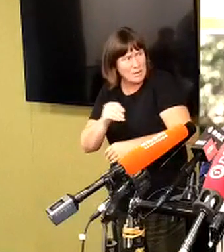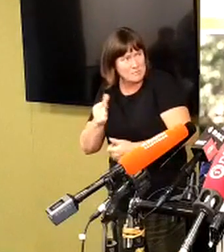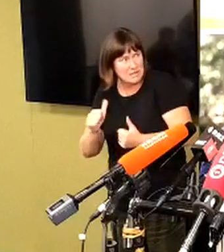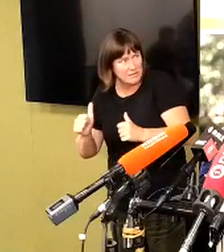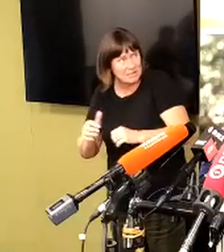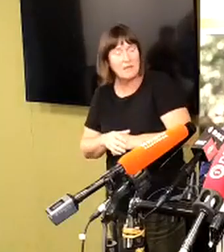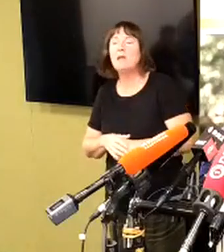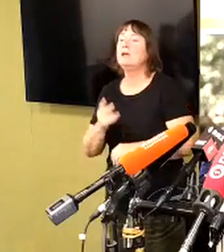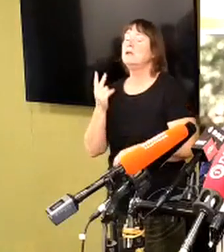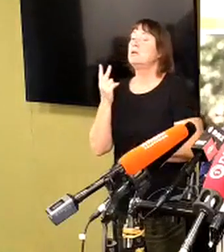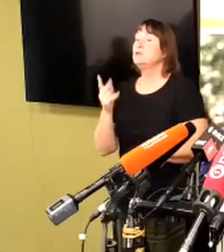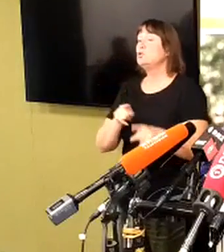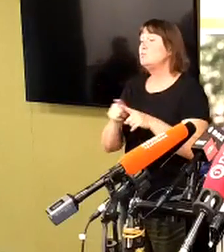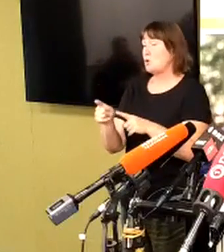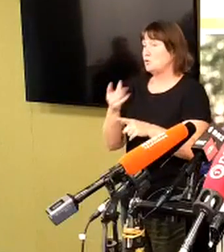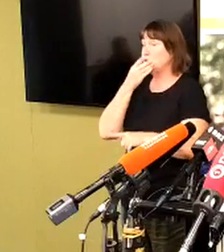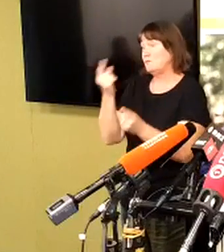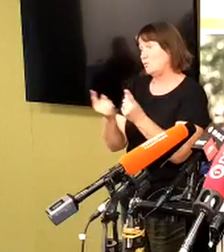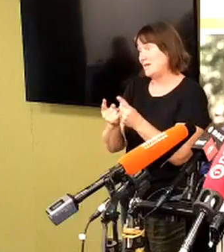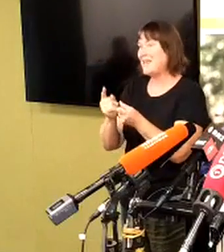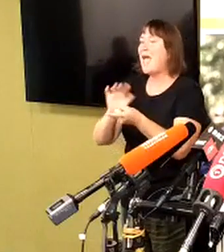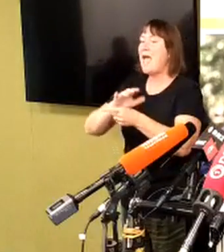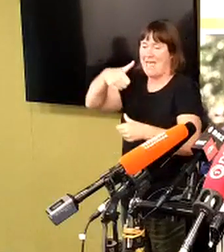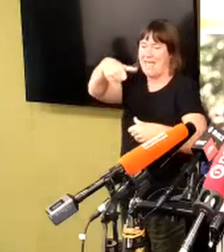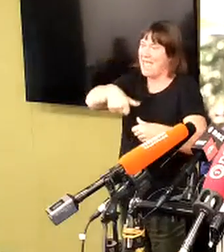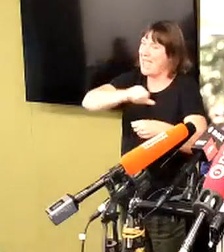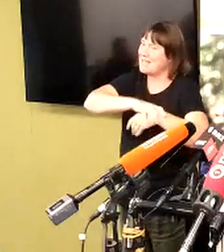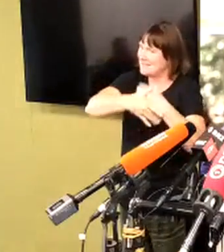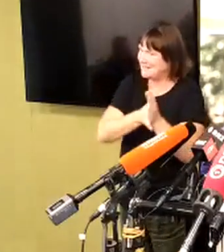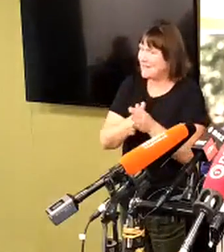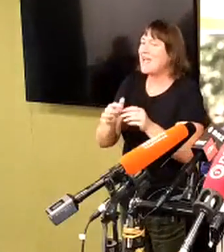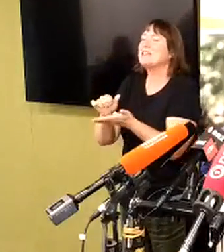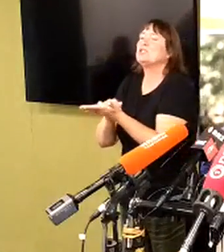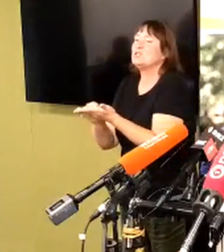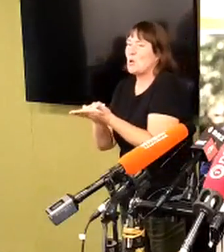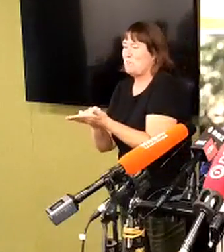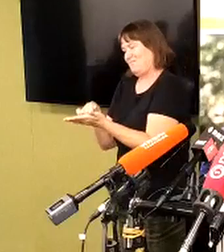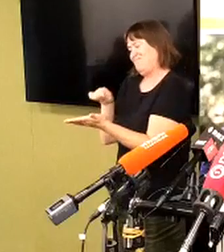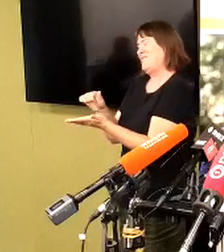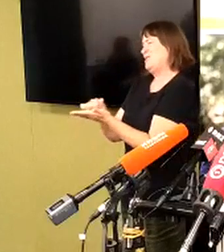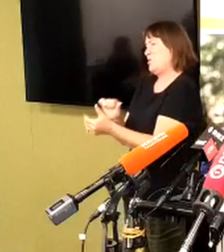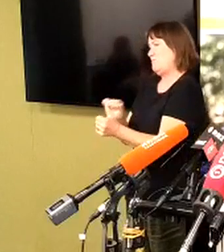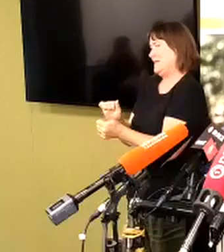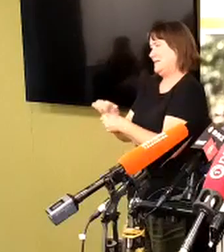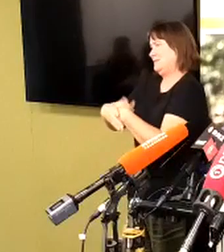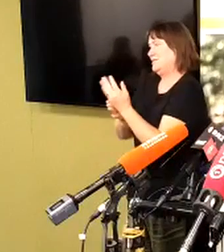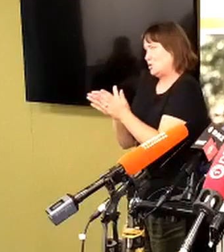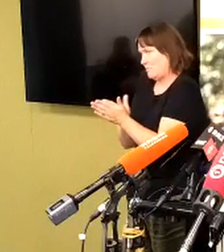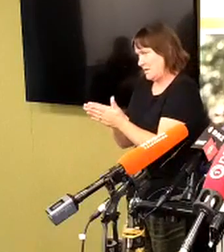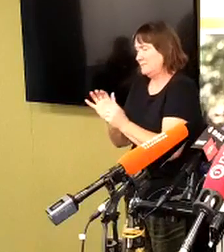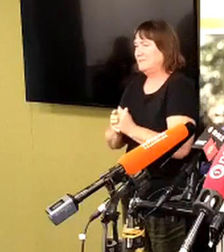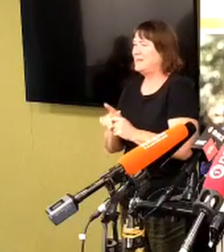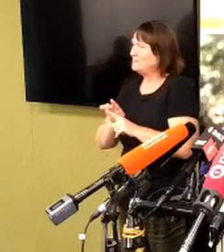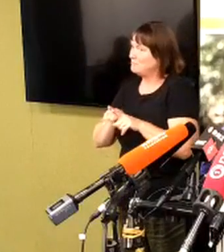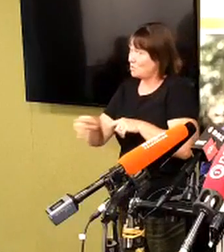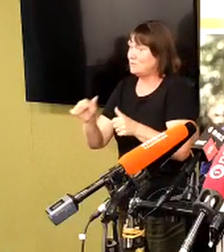are hand sanitizer and soap. Soap probably first of all. The other thing